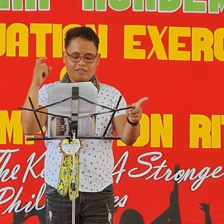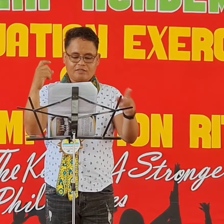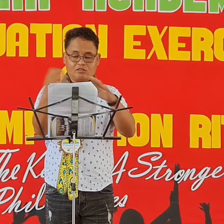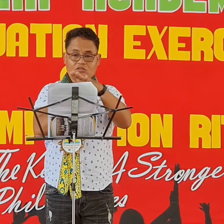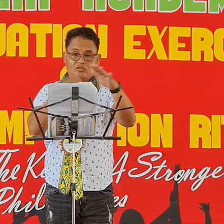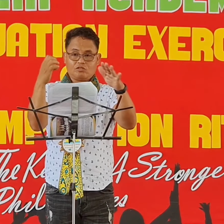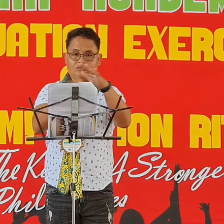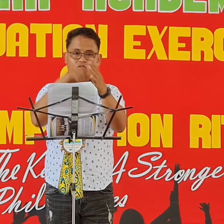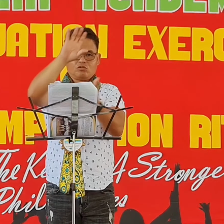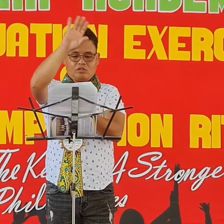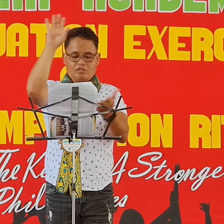Graduated elementary.